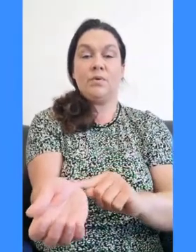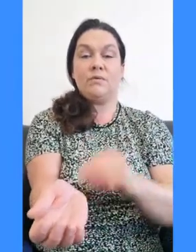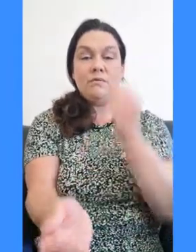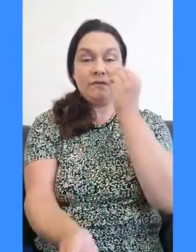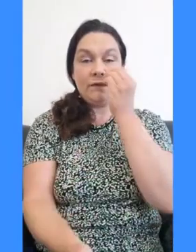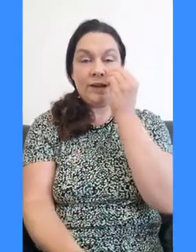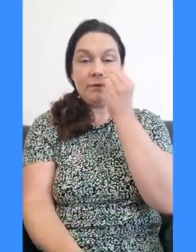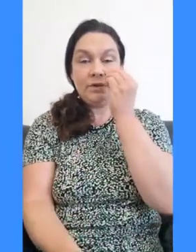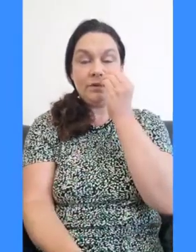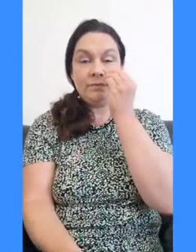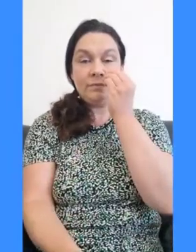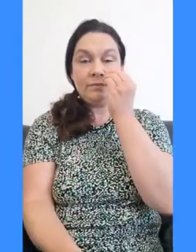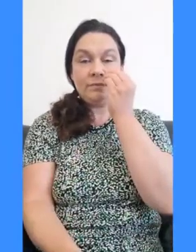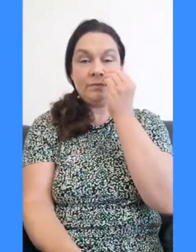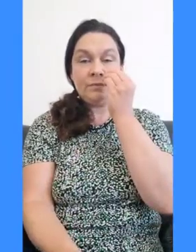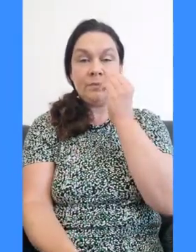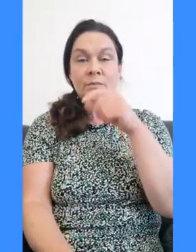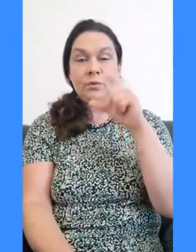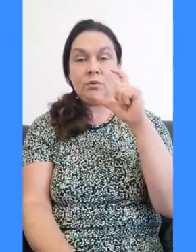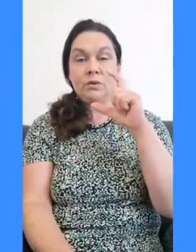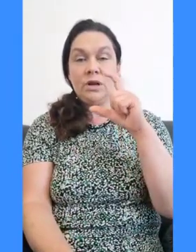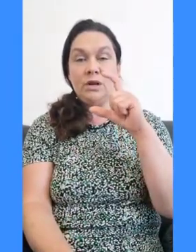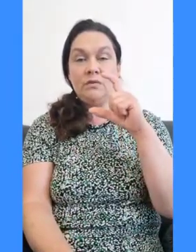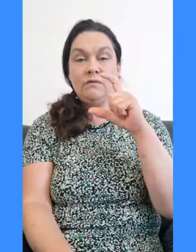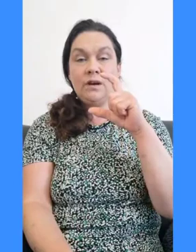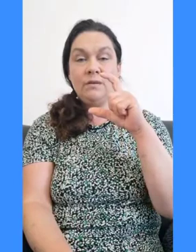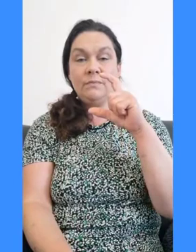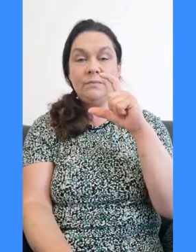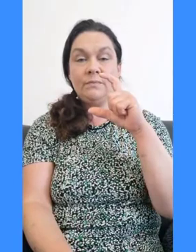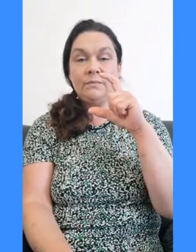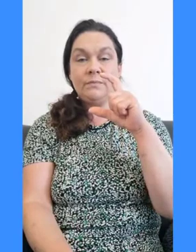purple flowers called clover,